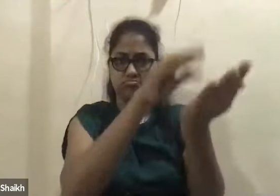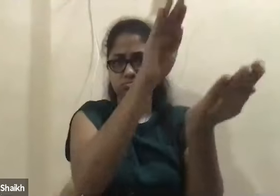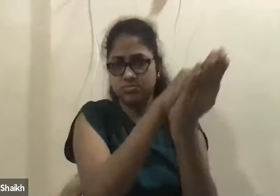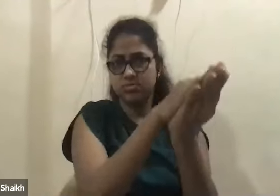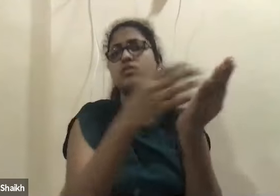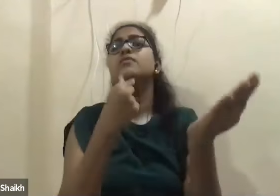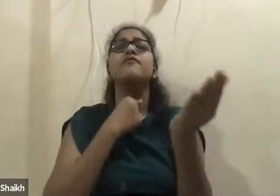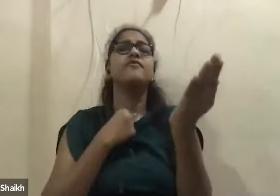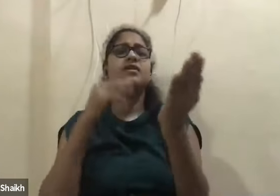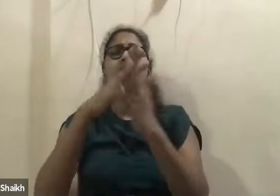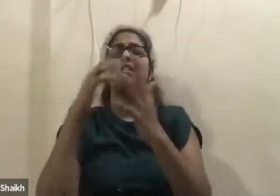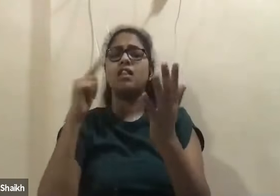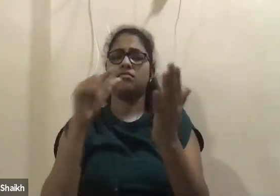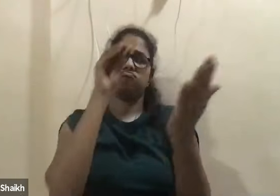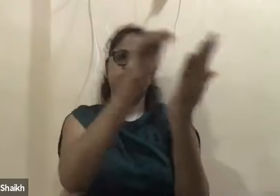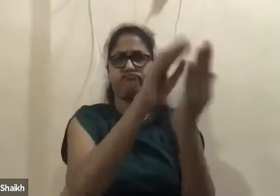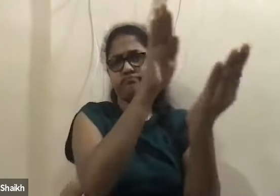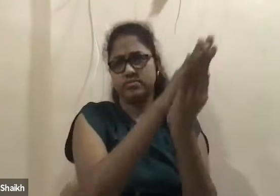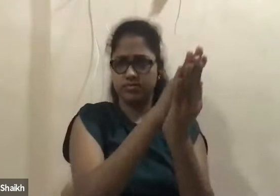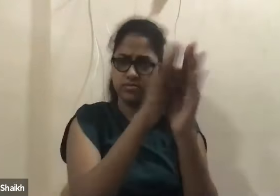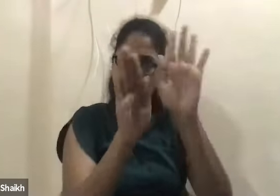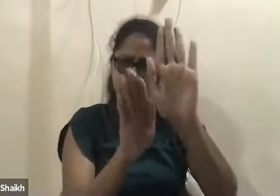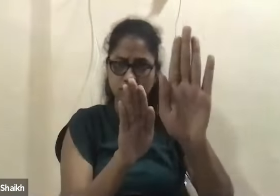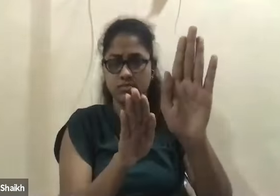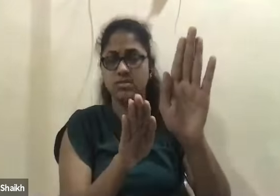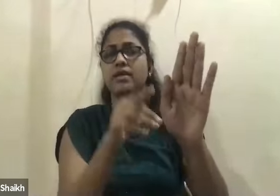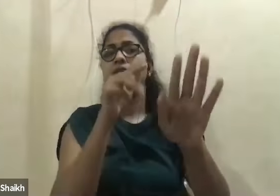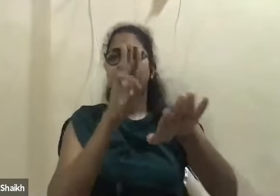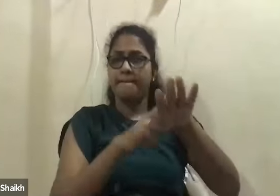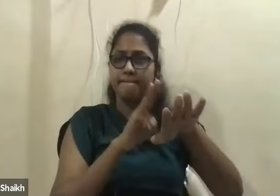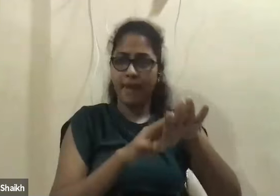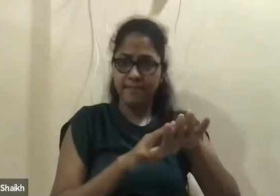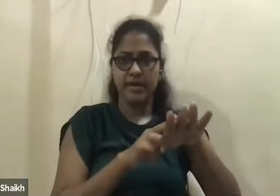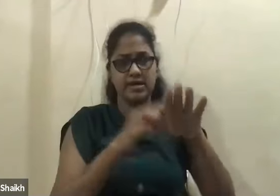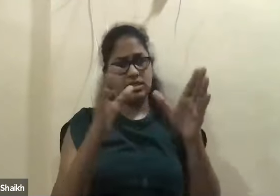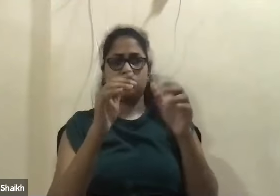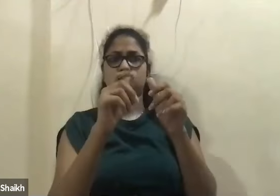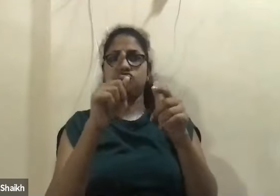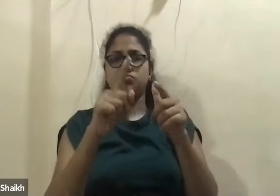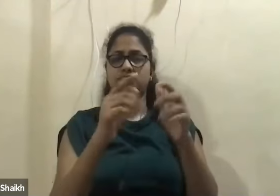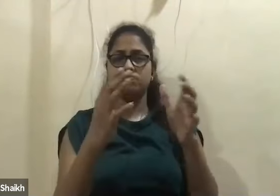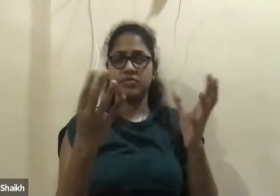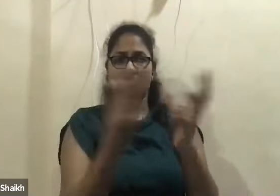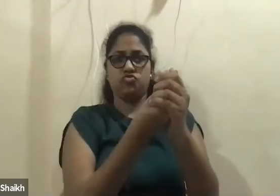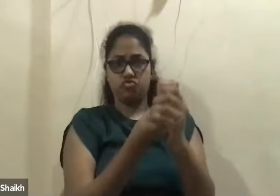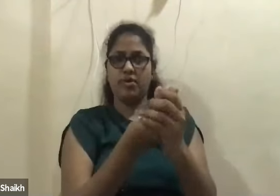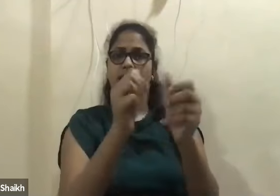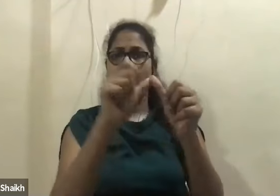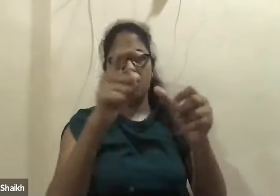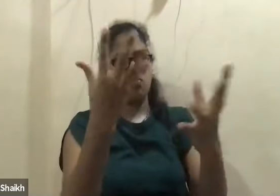have made them the members of that combined joint account. So is it better to have it that way, or is